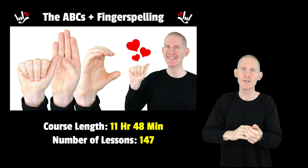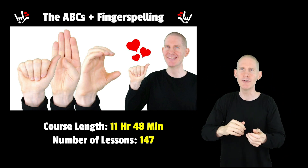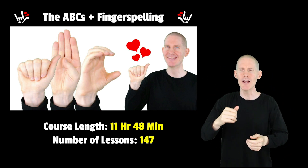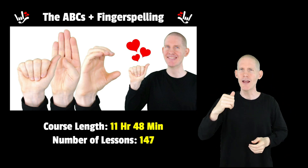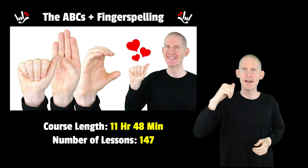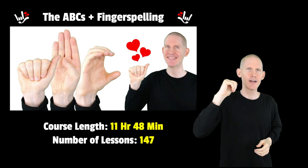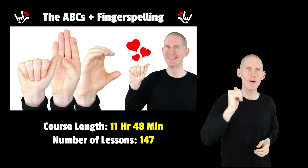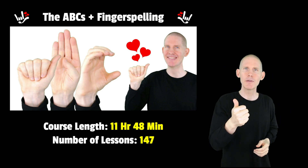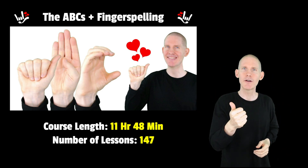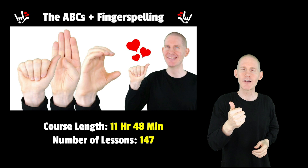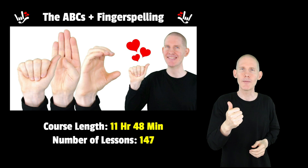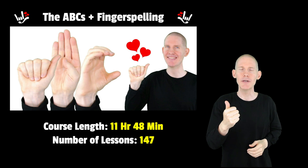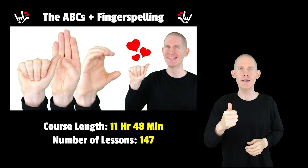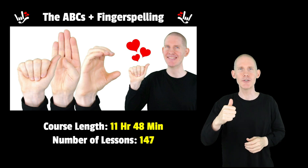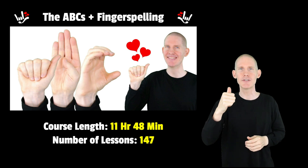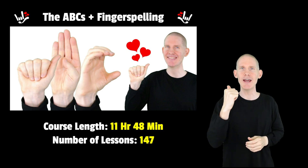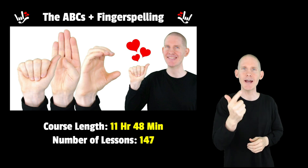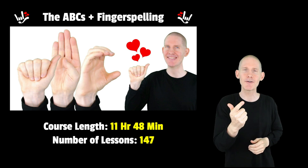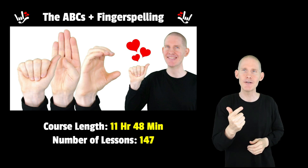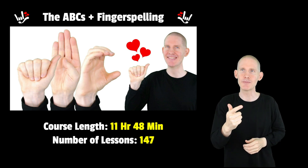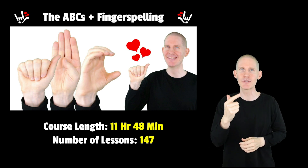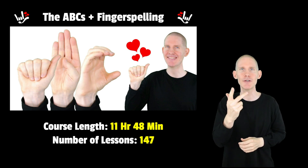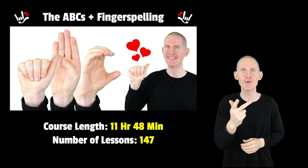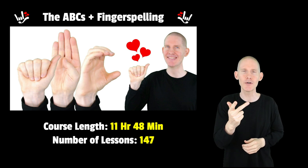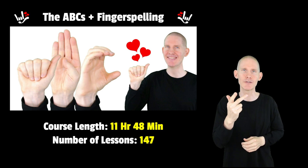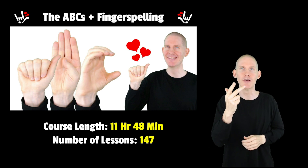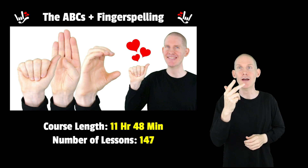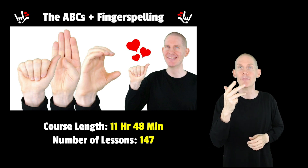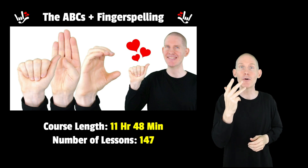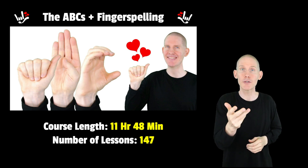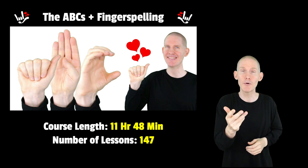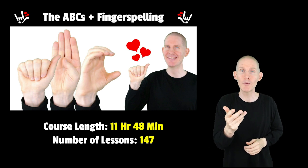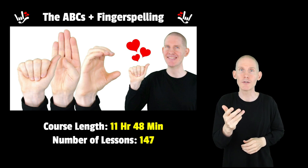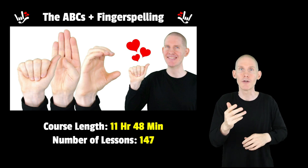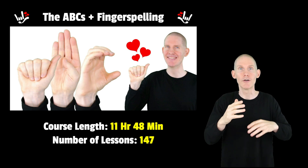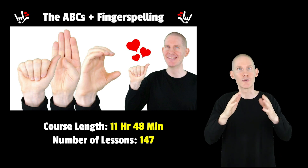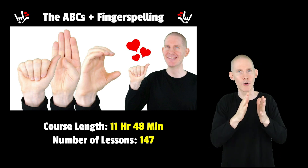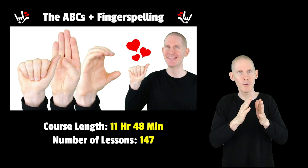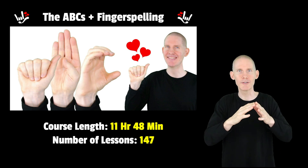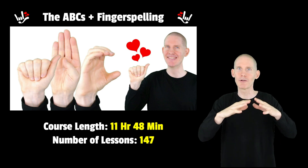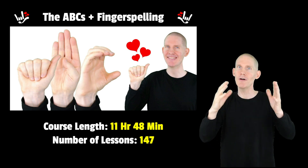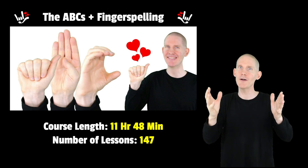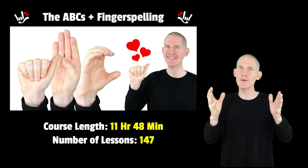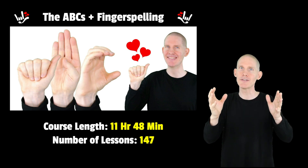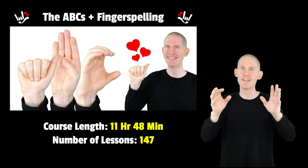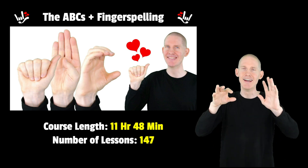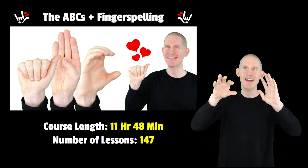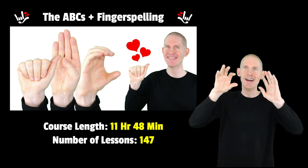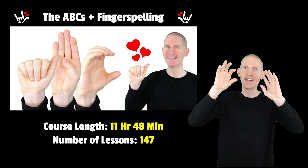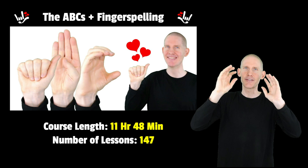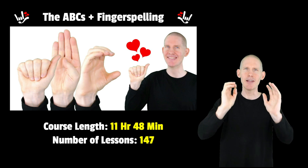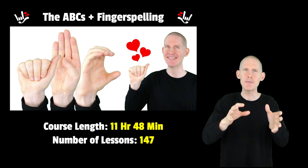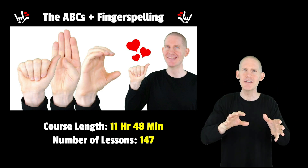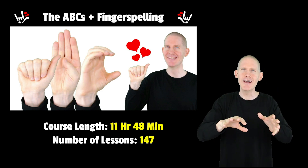do common letter combinations, acronyms, single words, multiple words, short words, long words, celebrity